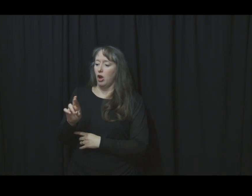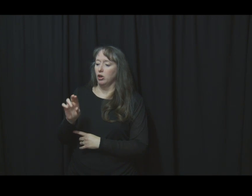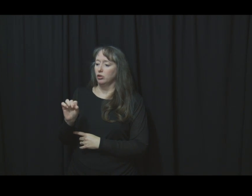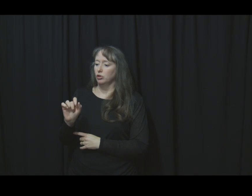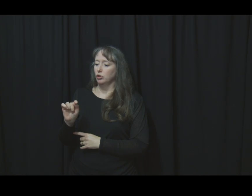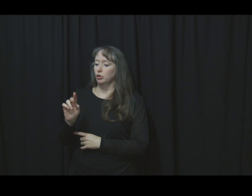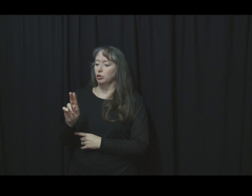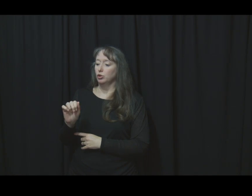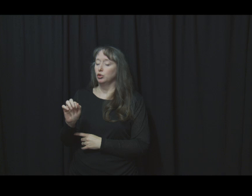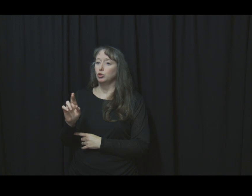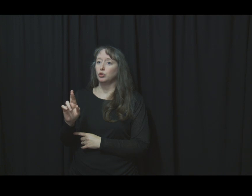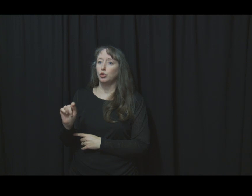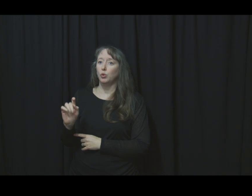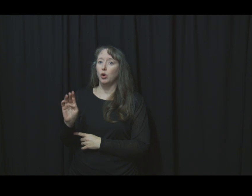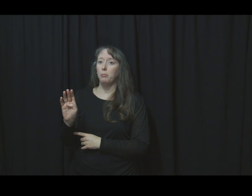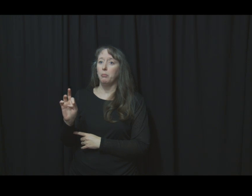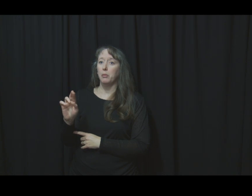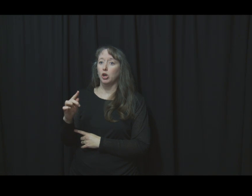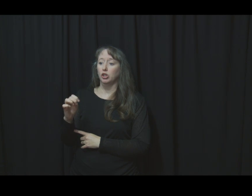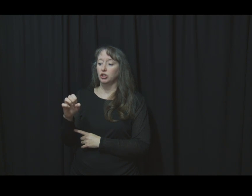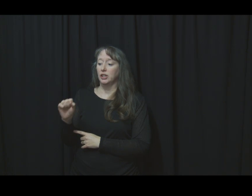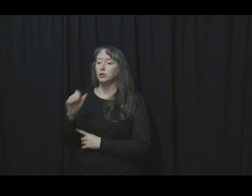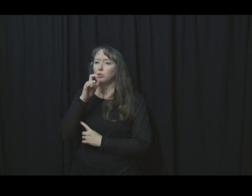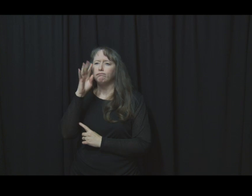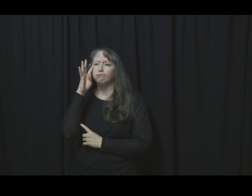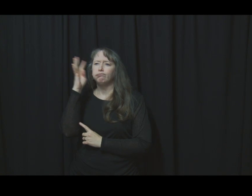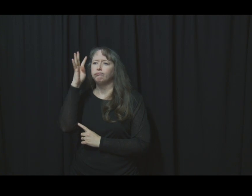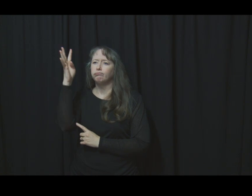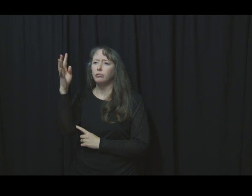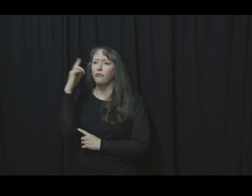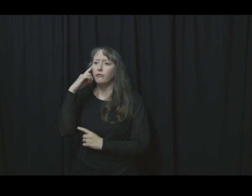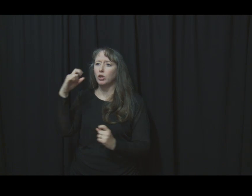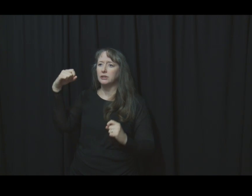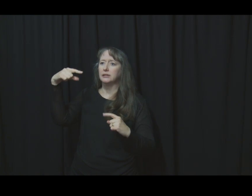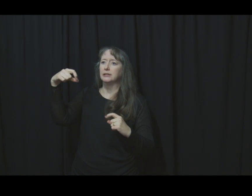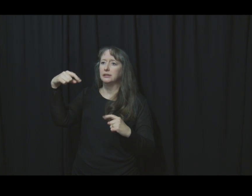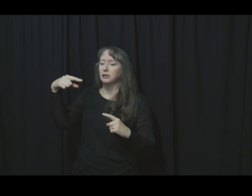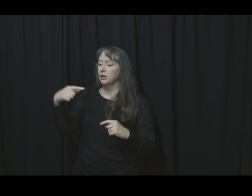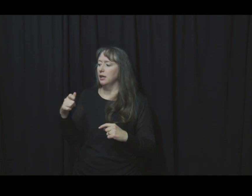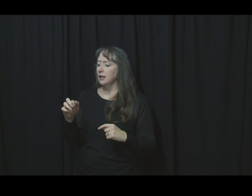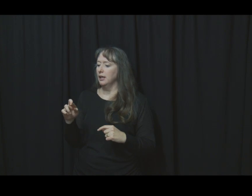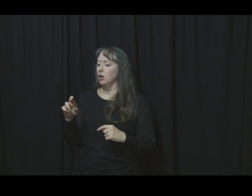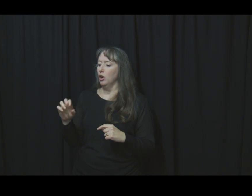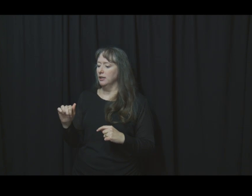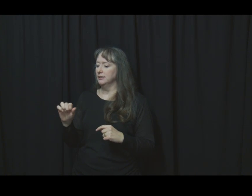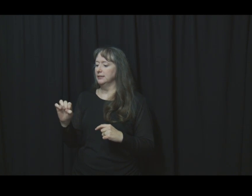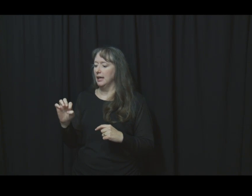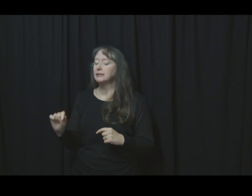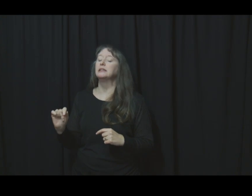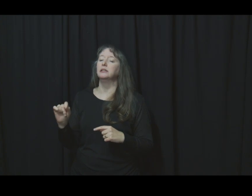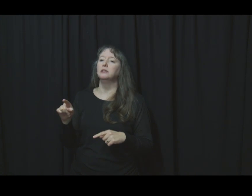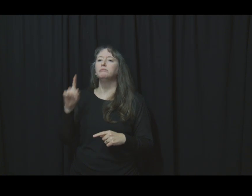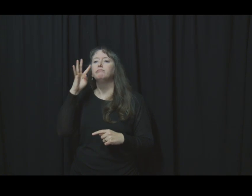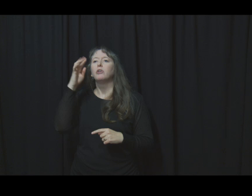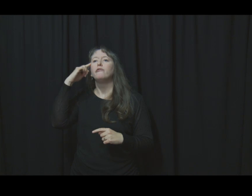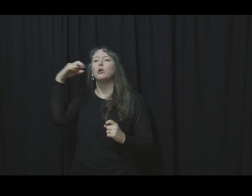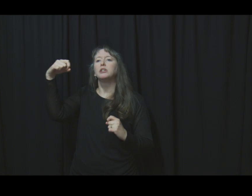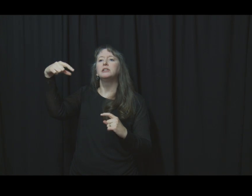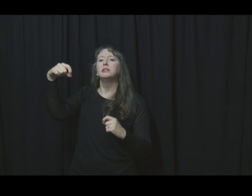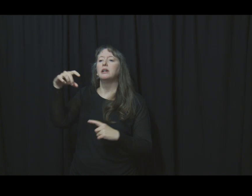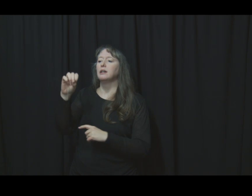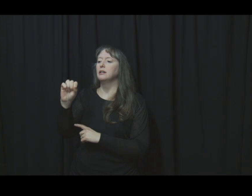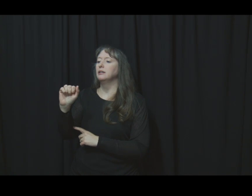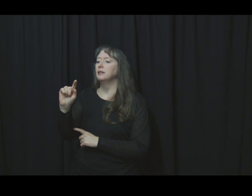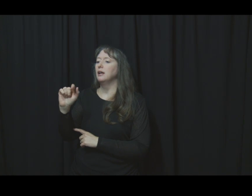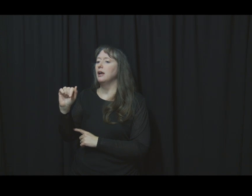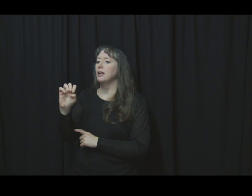set for the satellite. Creationists can be great scientists. But see, I say God is necessary because you have to assume the laws of logic. You have to assume the laws